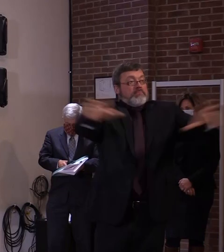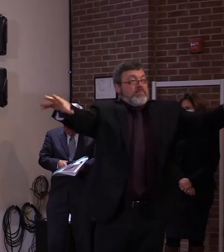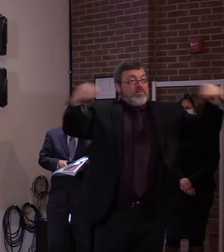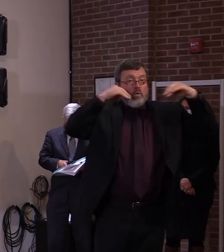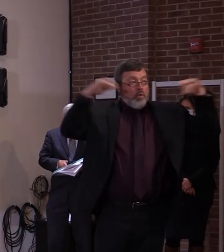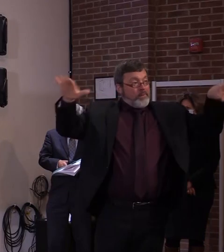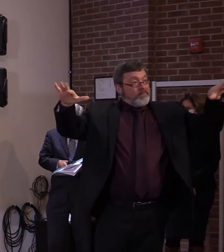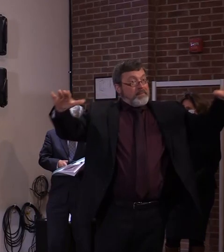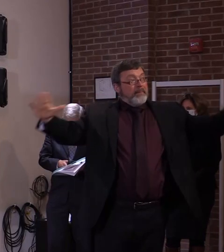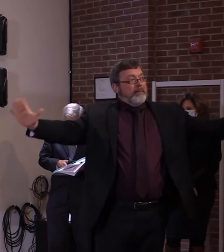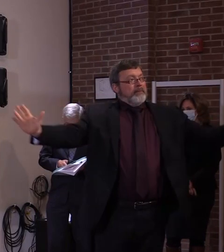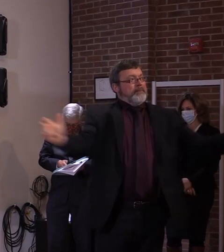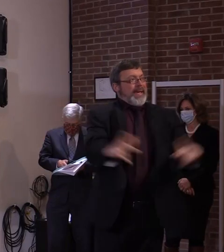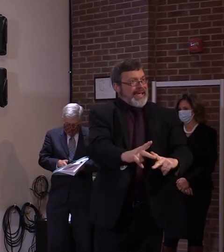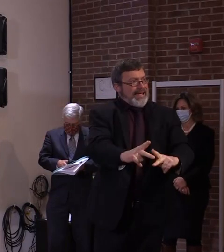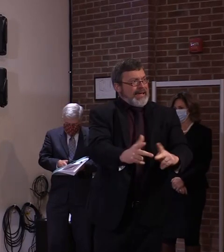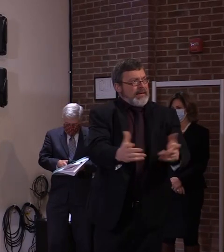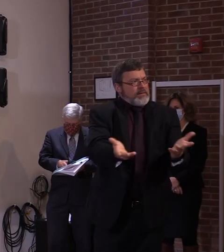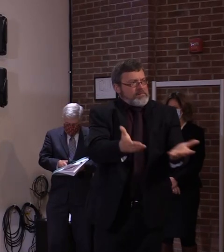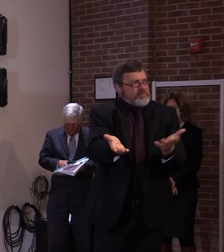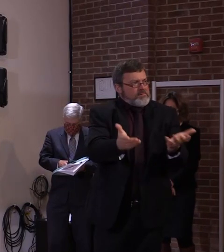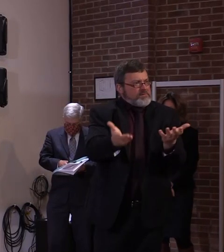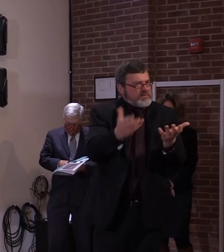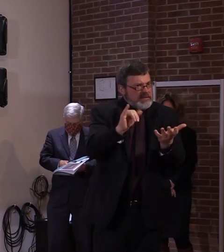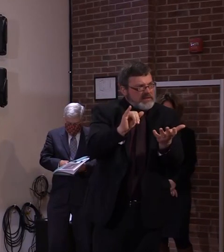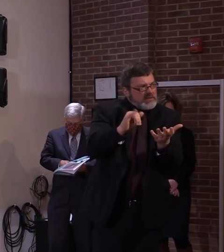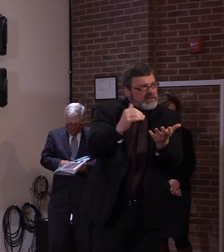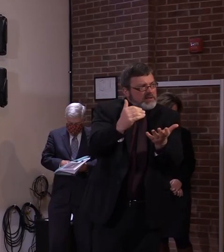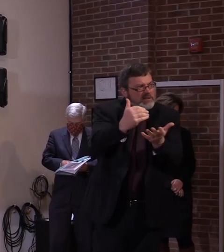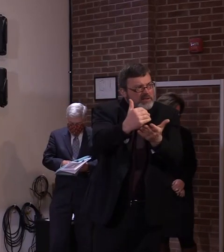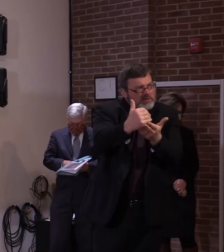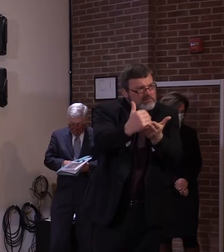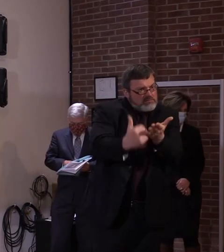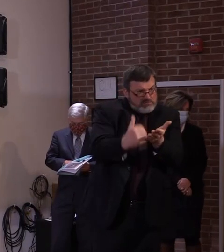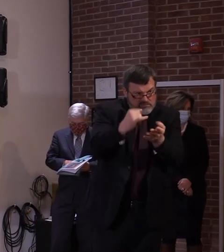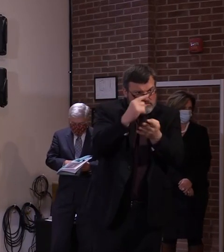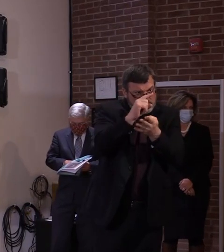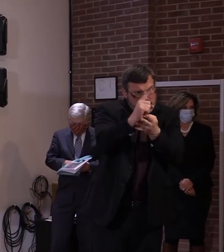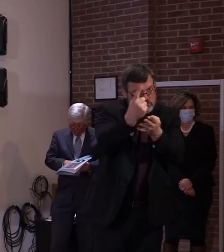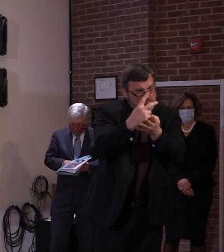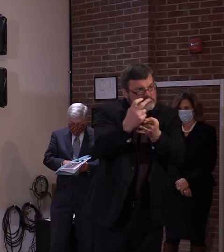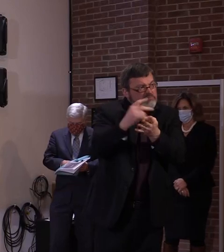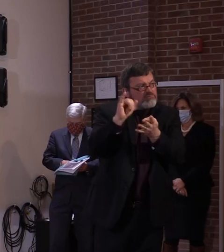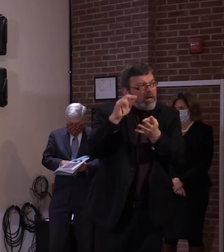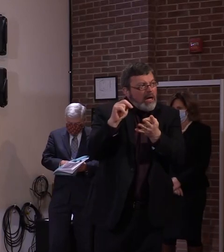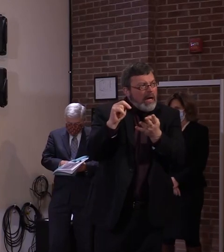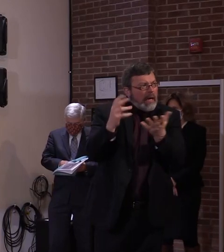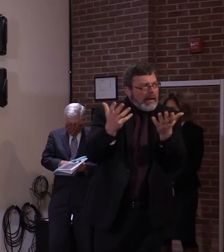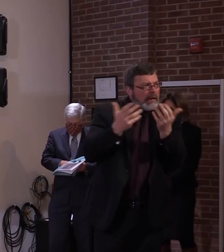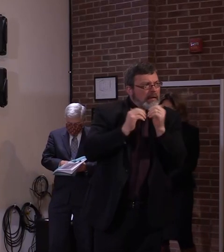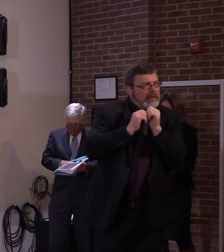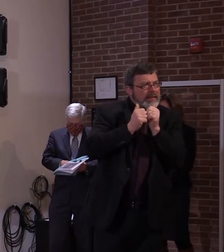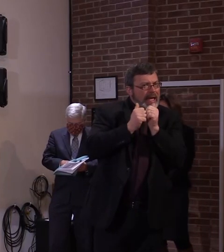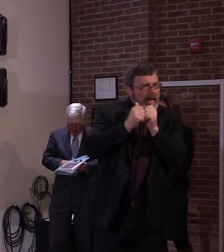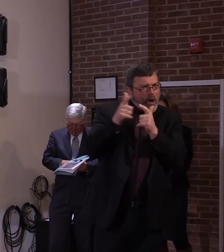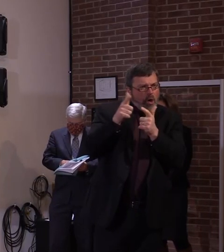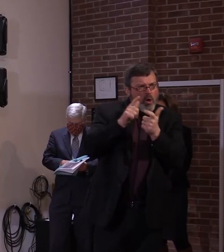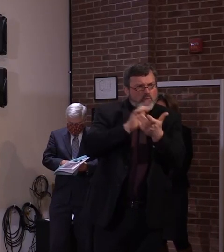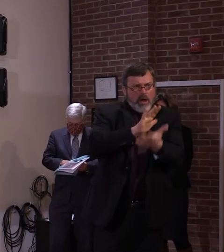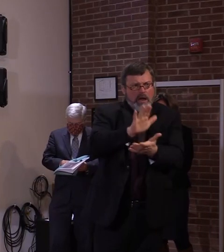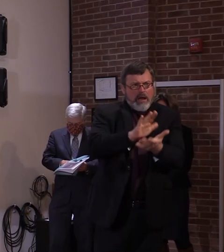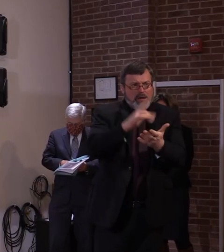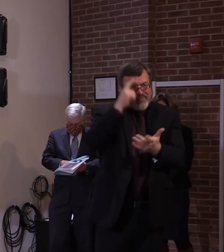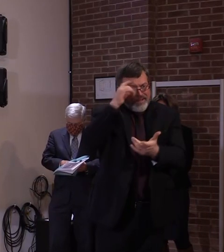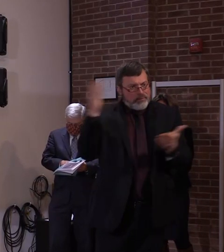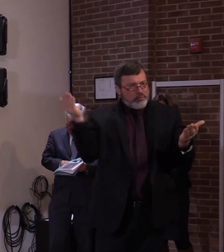I guess, come January 3rd. It would seem like, would it be more recommended if they start